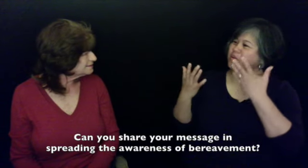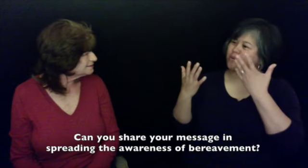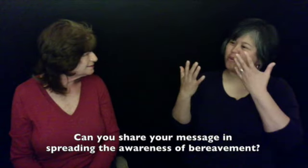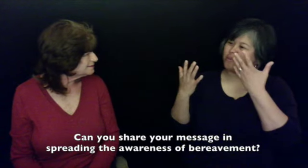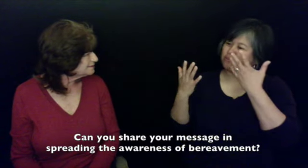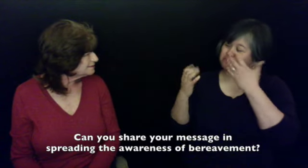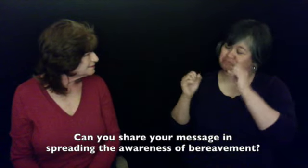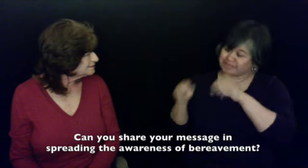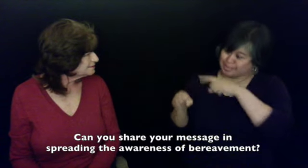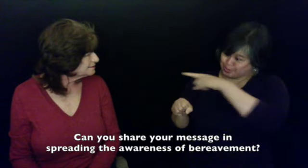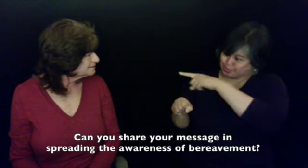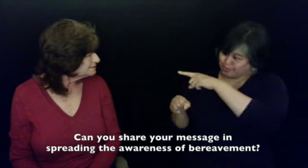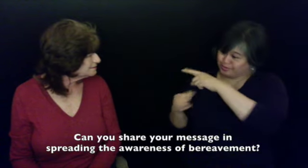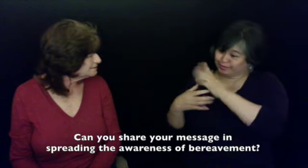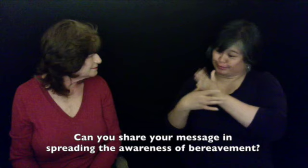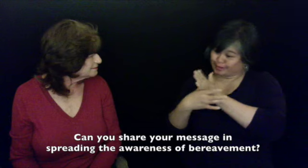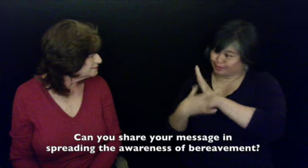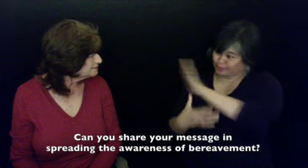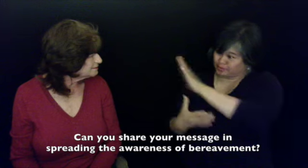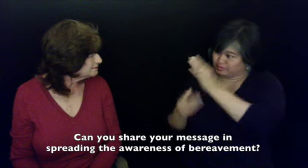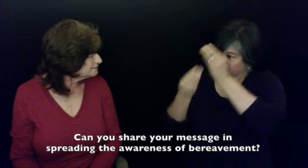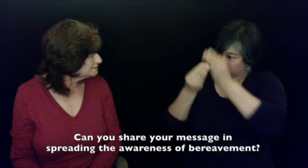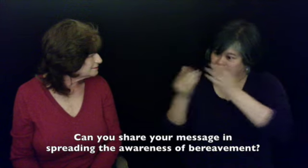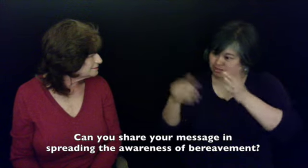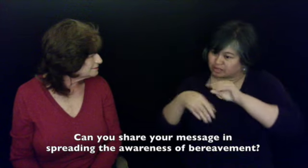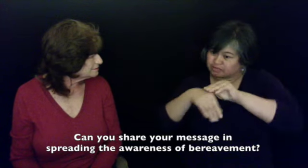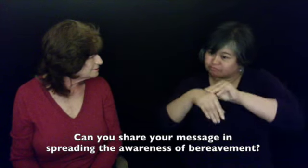Can you share your message in spreading the awareness of bereavement?